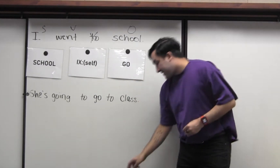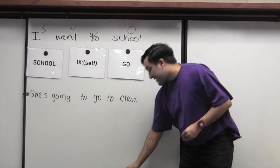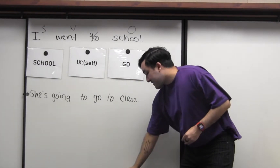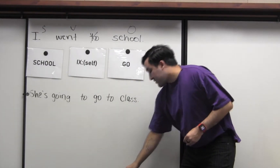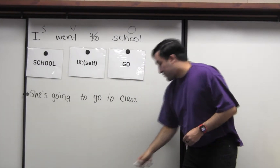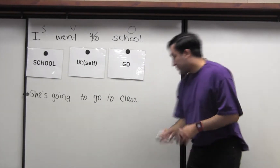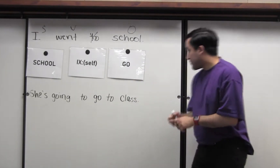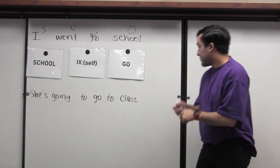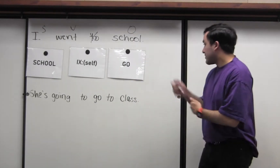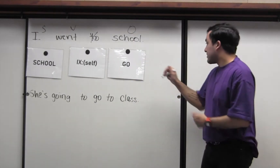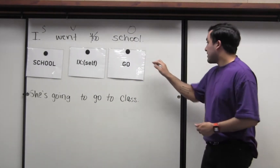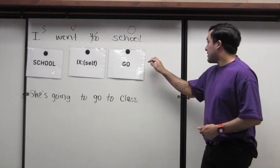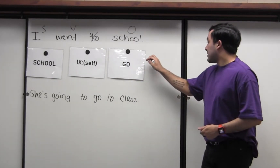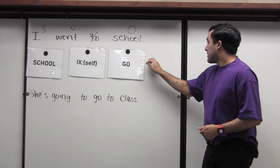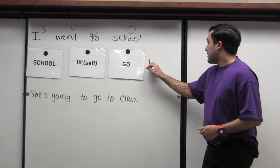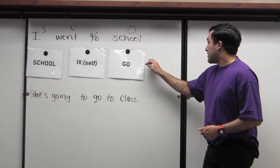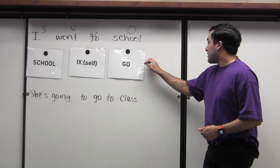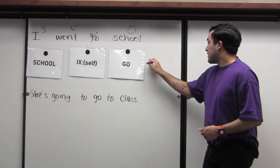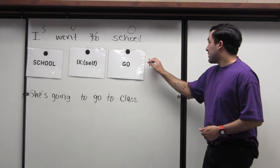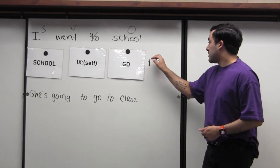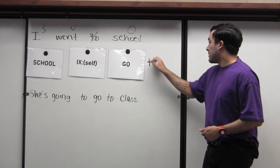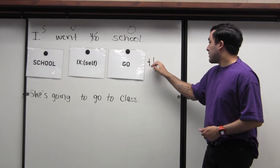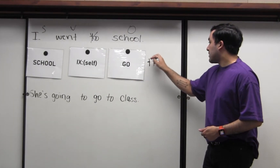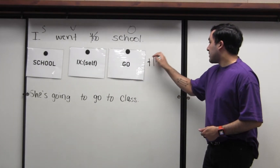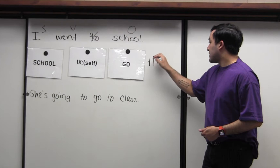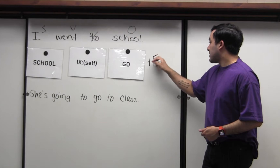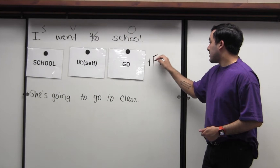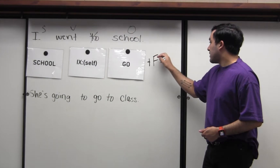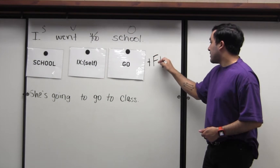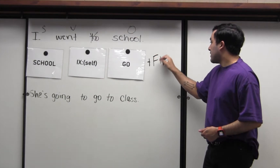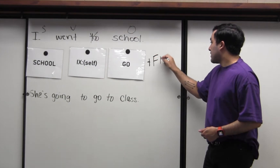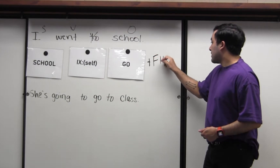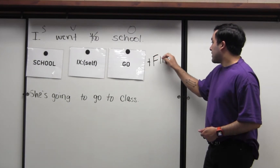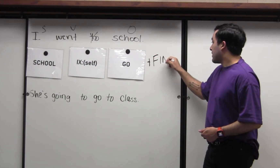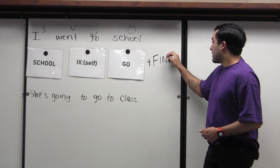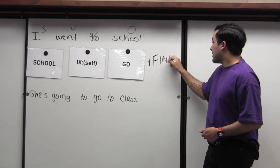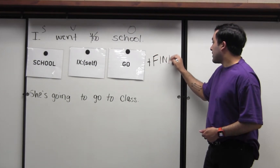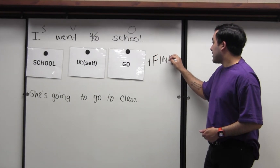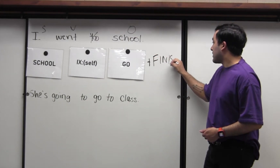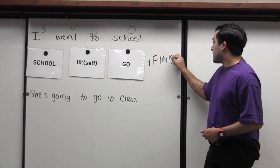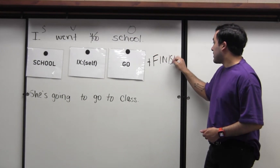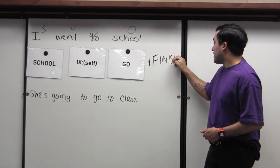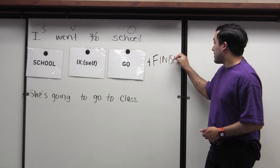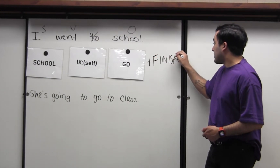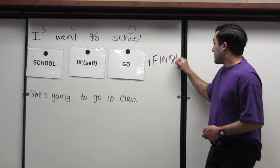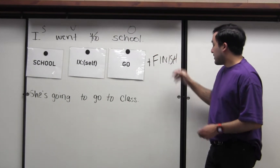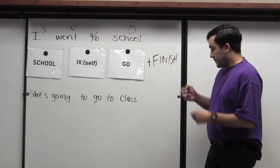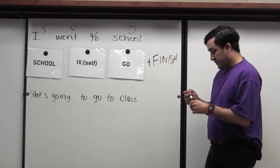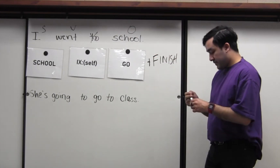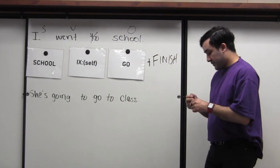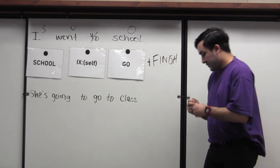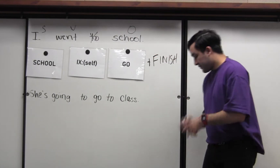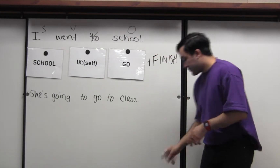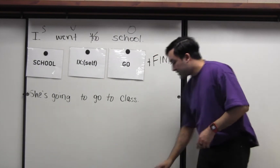could add, and I don't have a sign for this, so I do have to write it out, plus